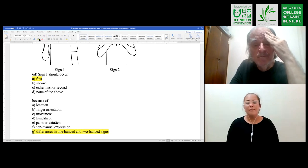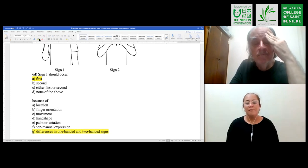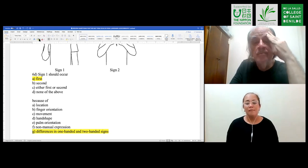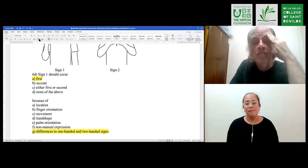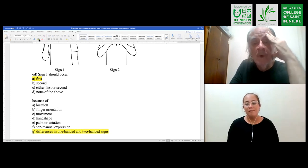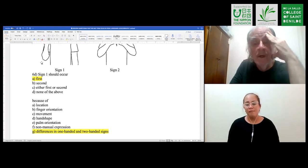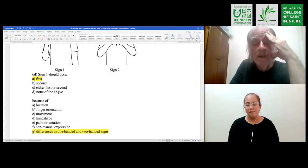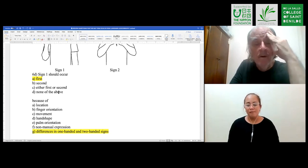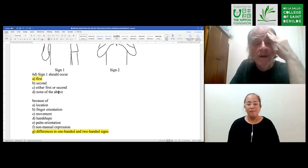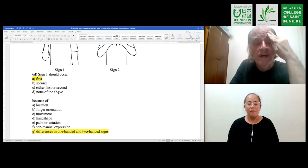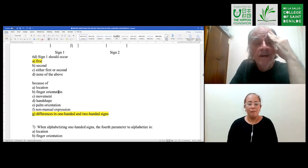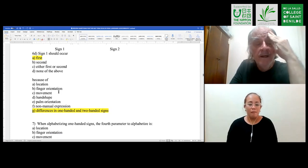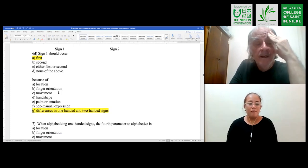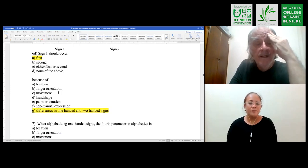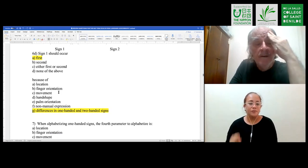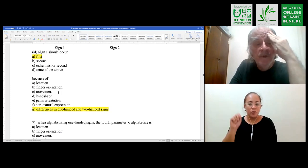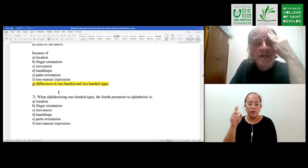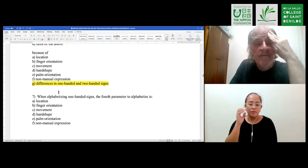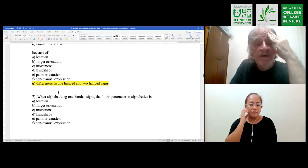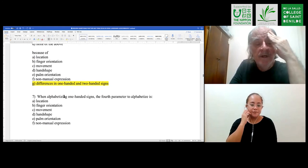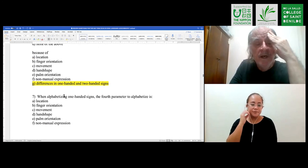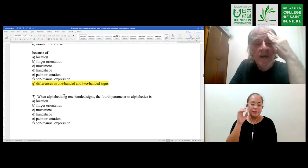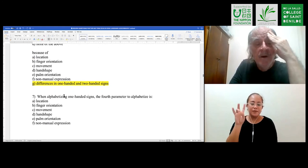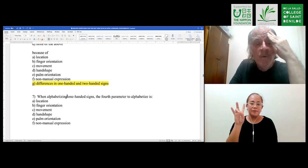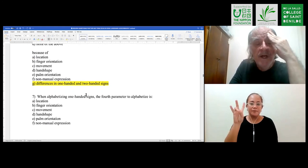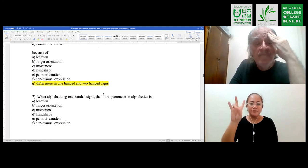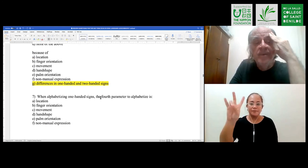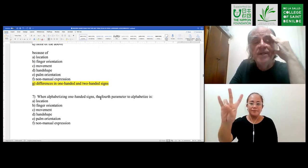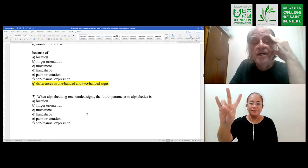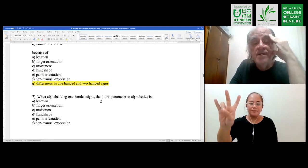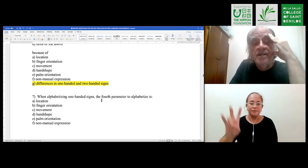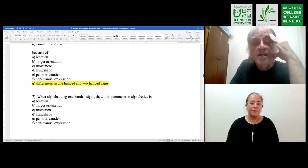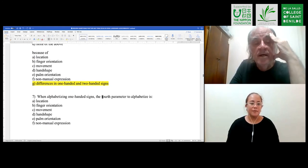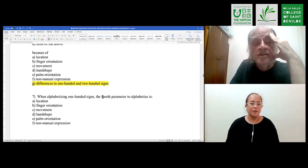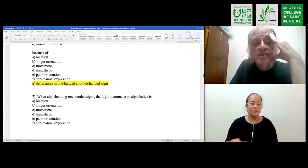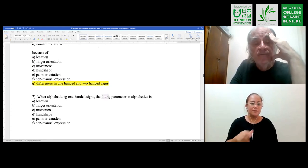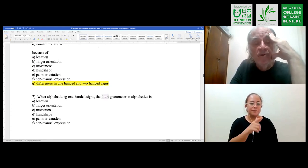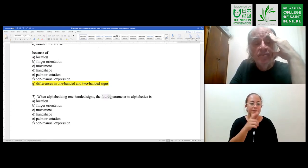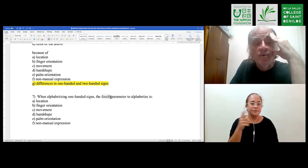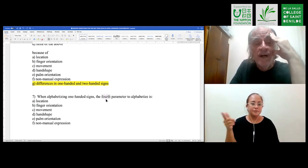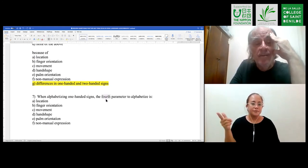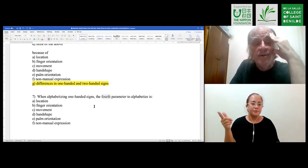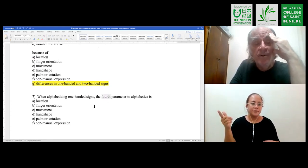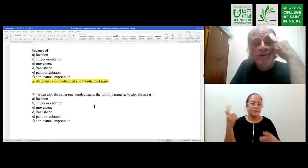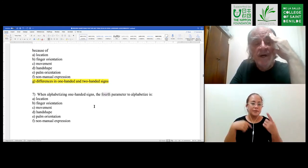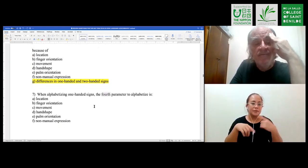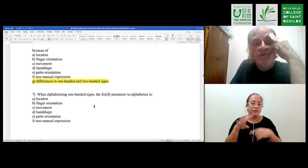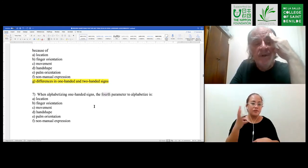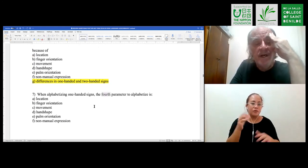Yes, sir. Okay. Number 7, when alphabetizing signs, the 4th parameter to